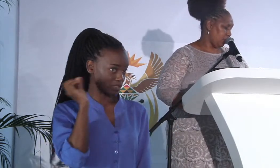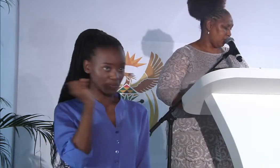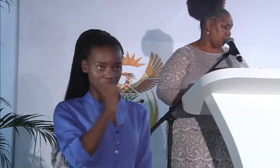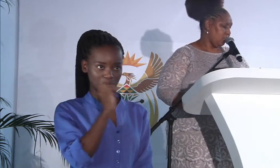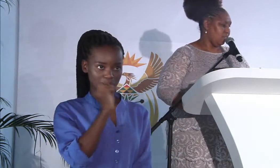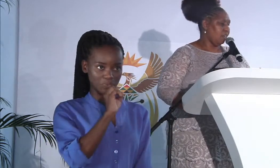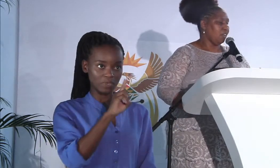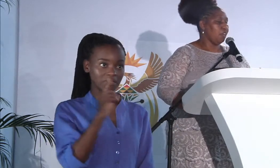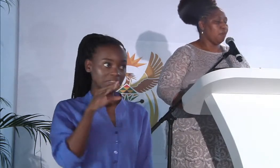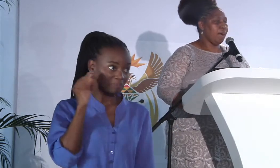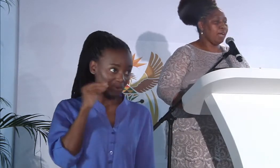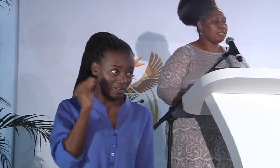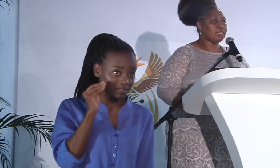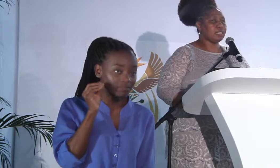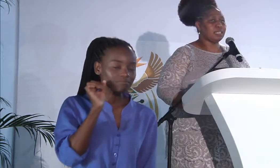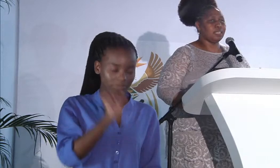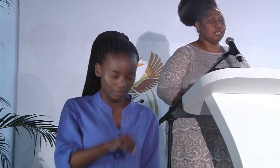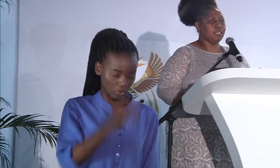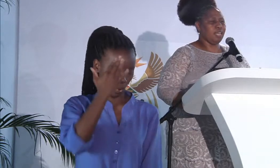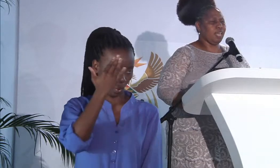means. But